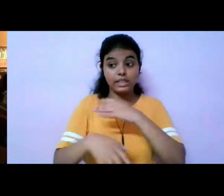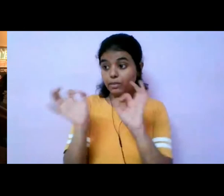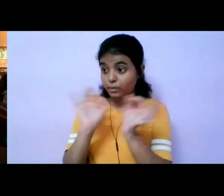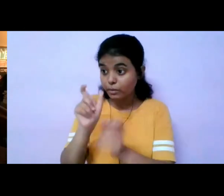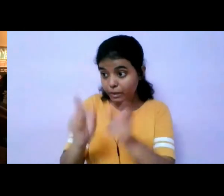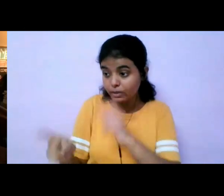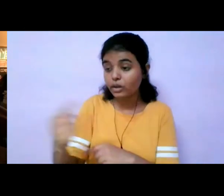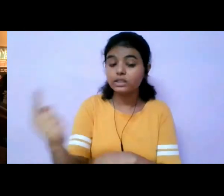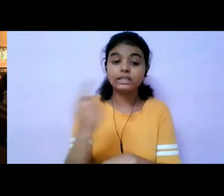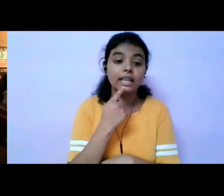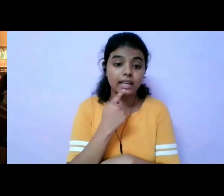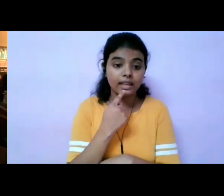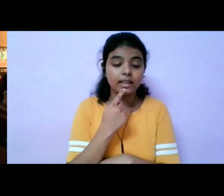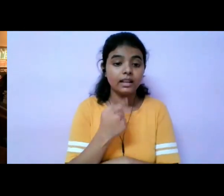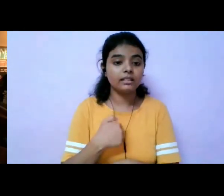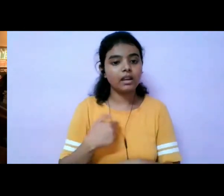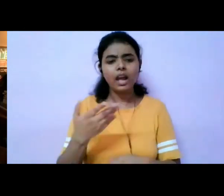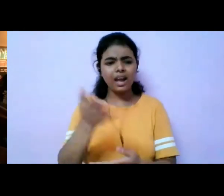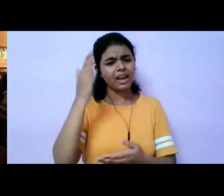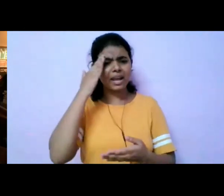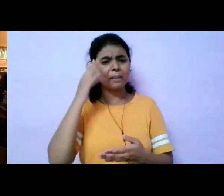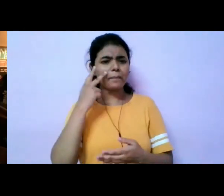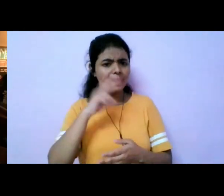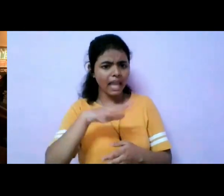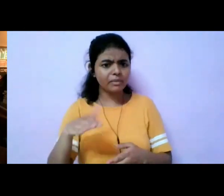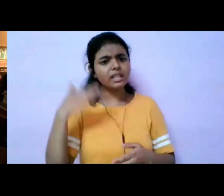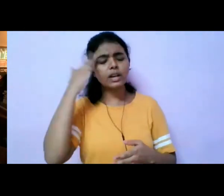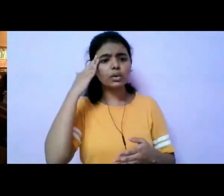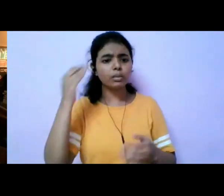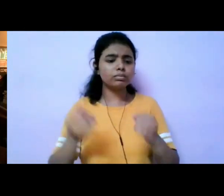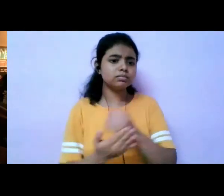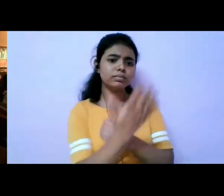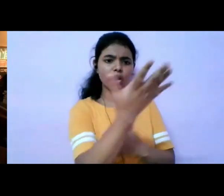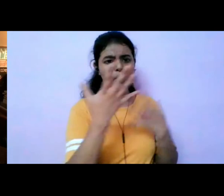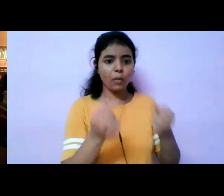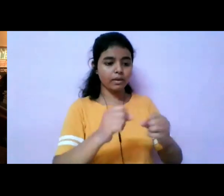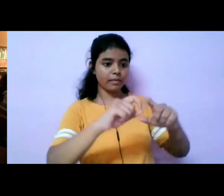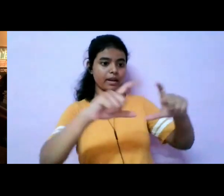me, I know all about blindness. You need large print. Mm-hmm.